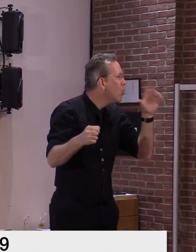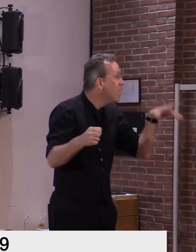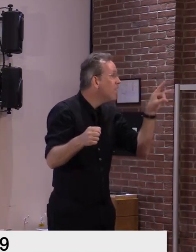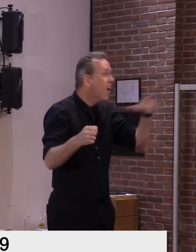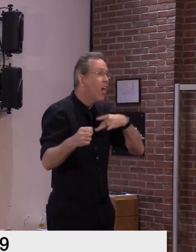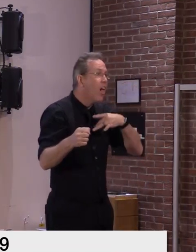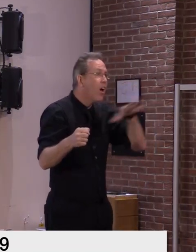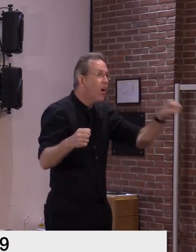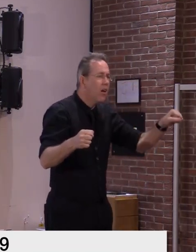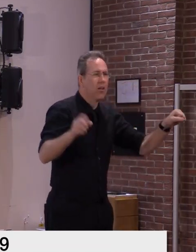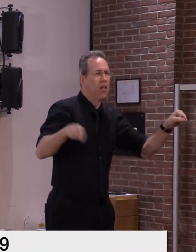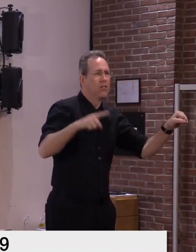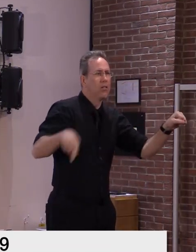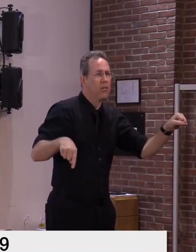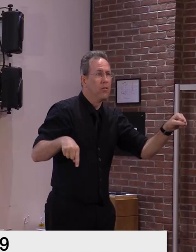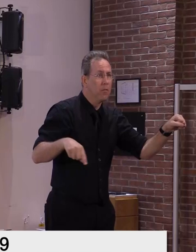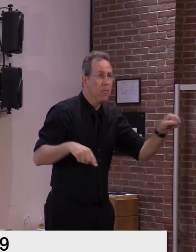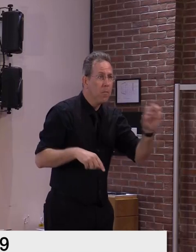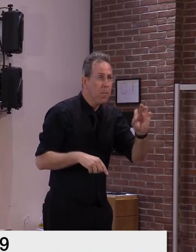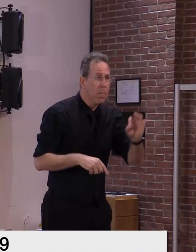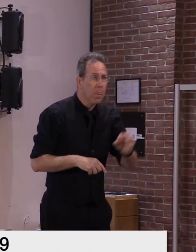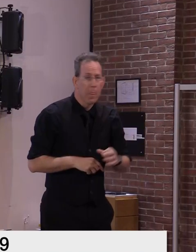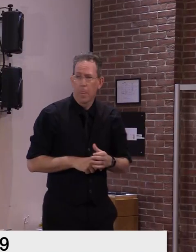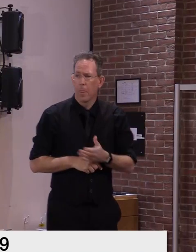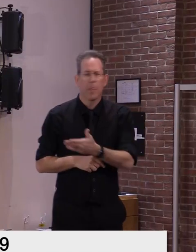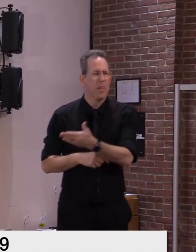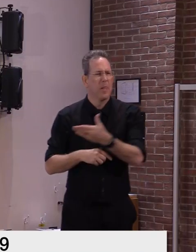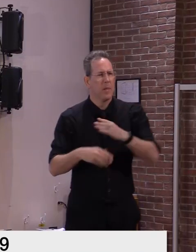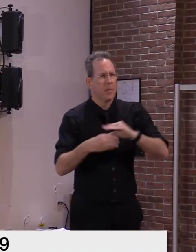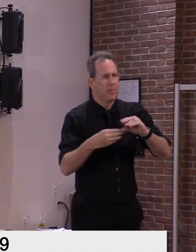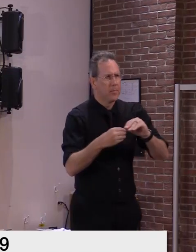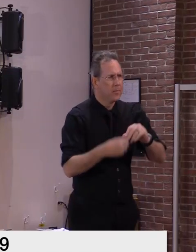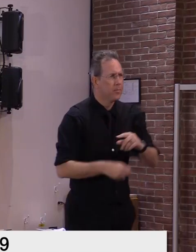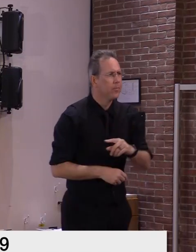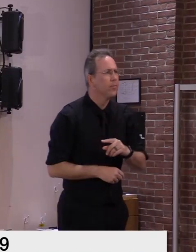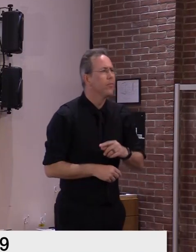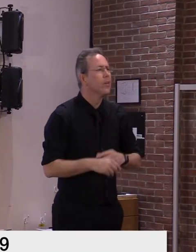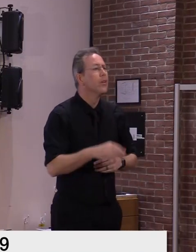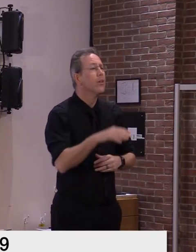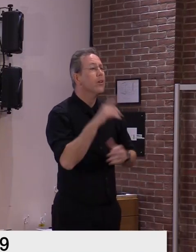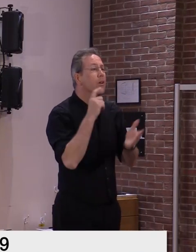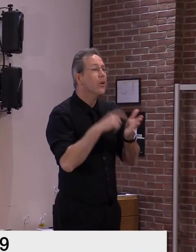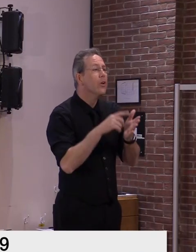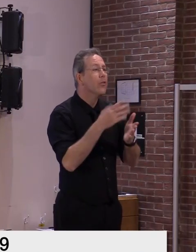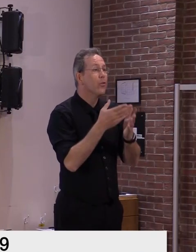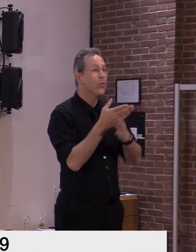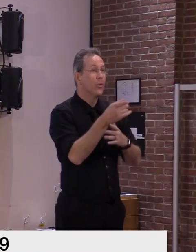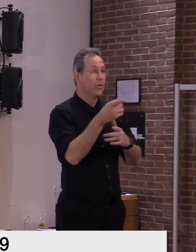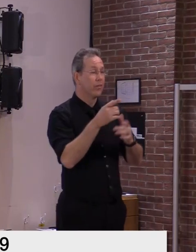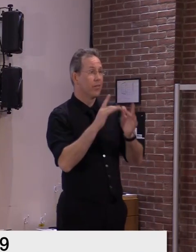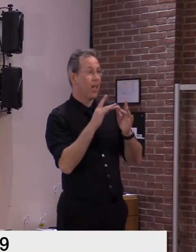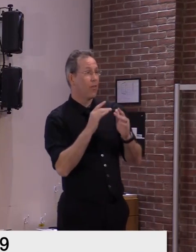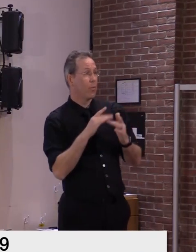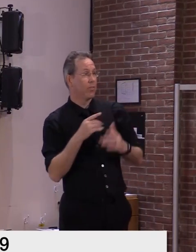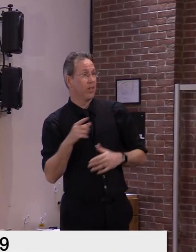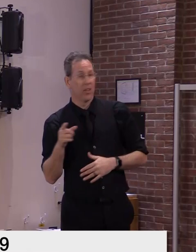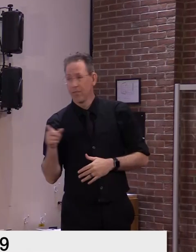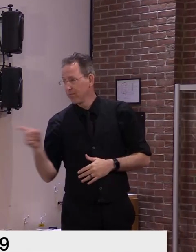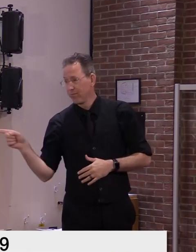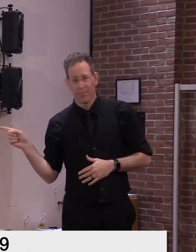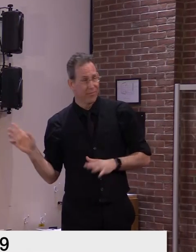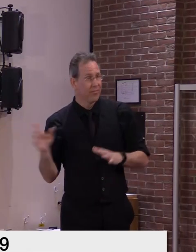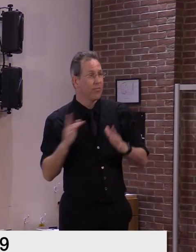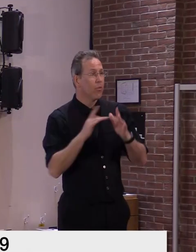Yeah, Kat, what we've noticed too is as the age groups come down, people are doing what the governor said. They're